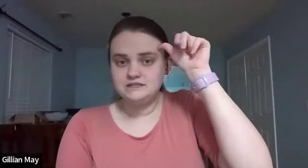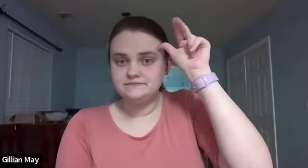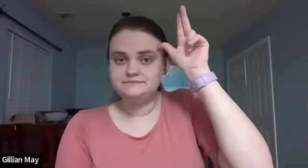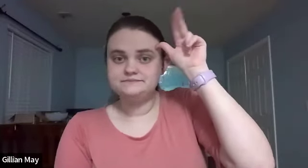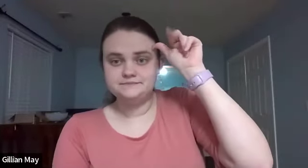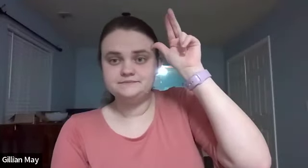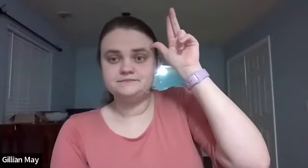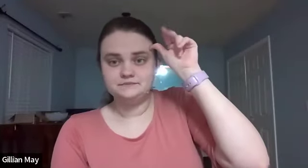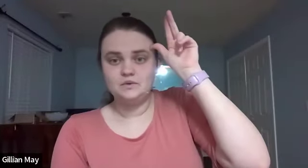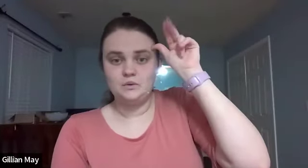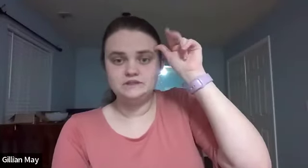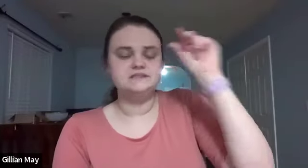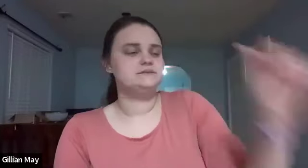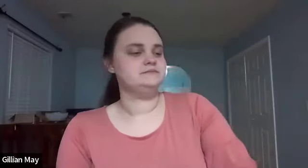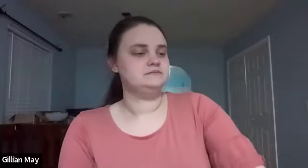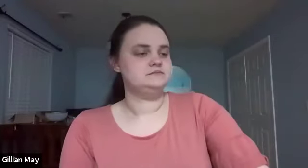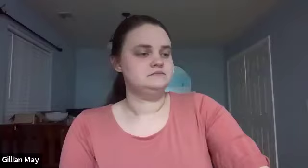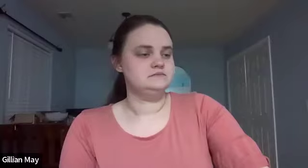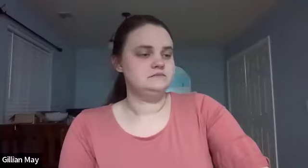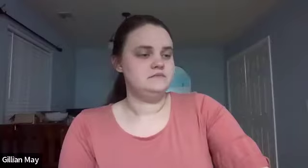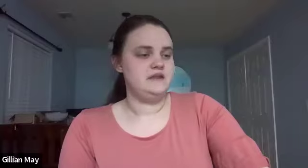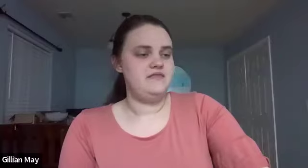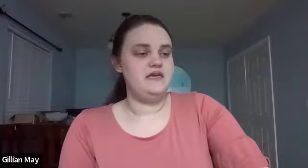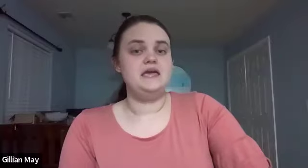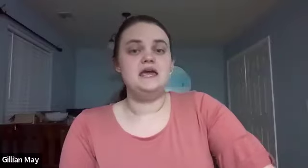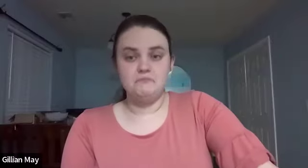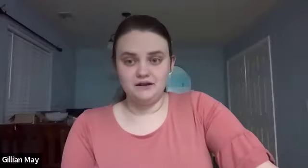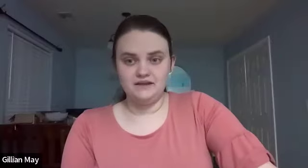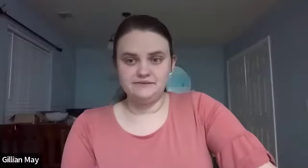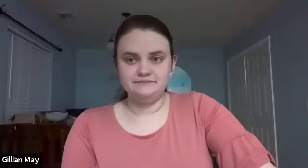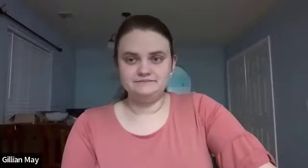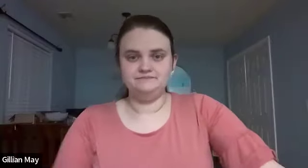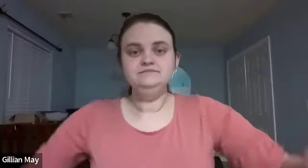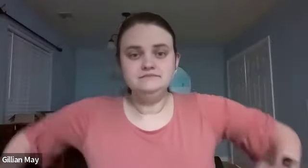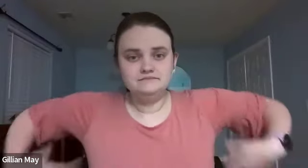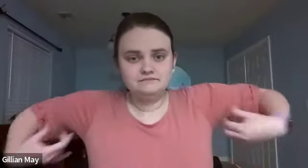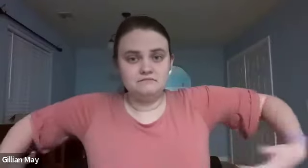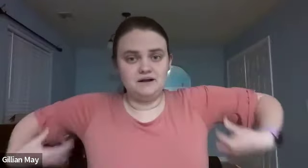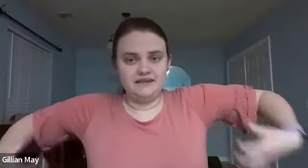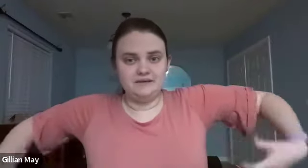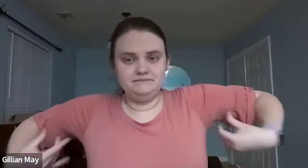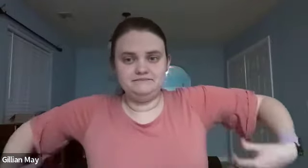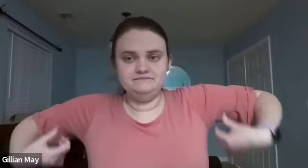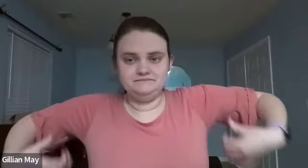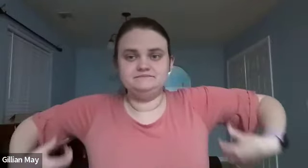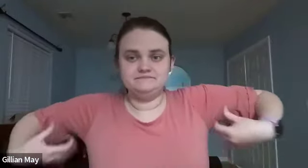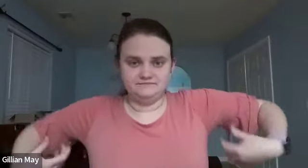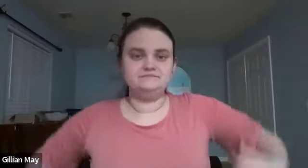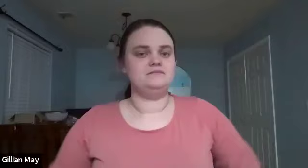Horse. Horse. And then monkey. Monkey.